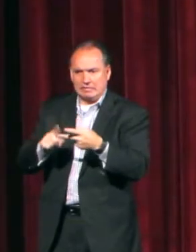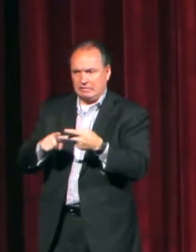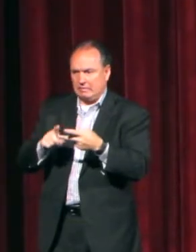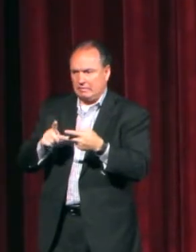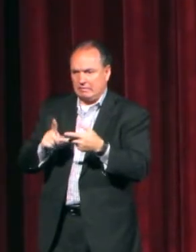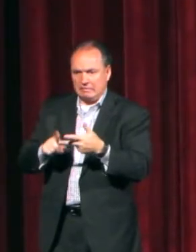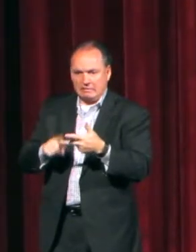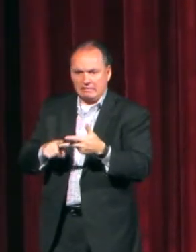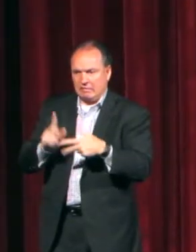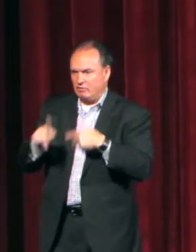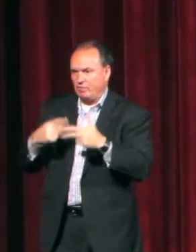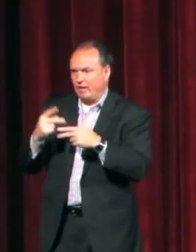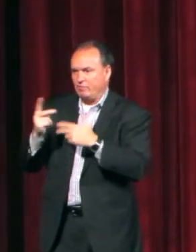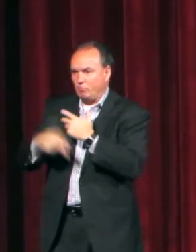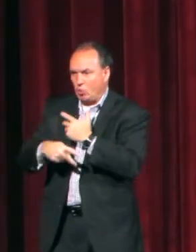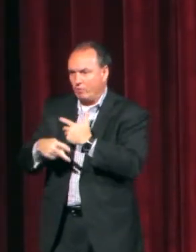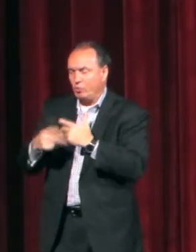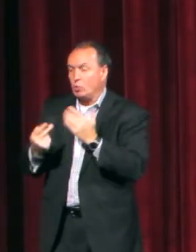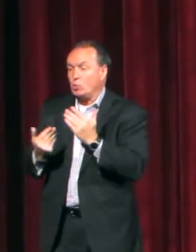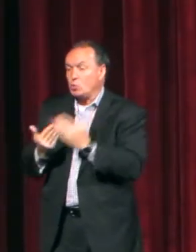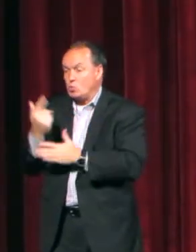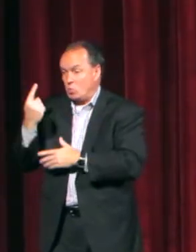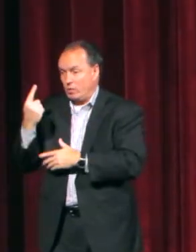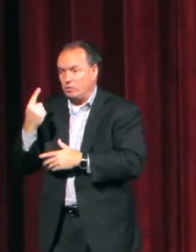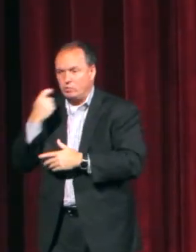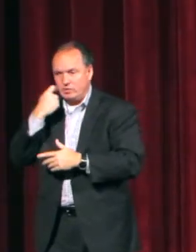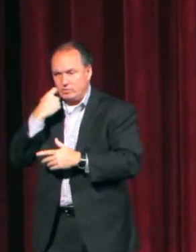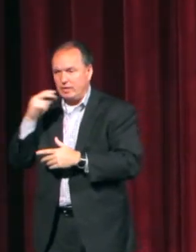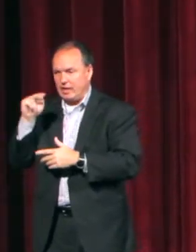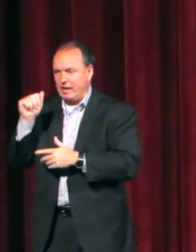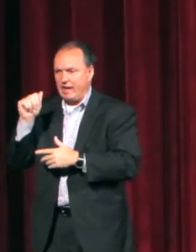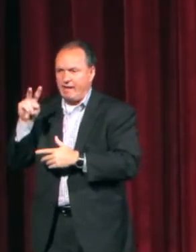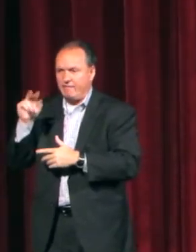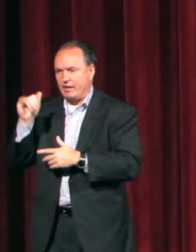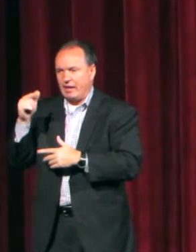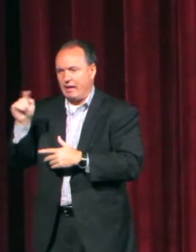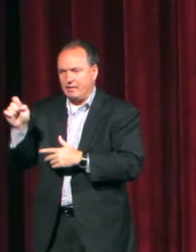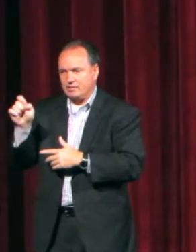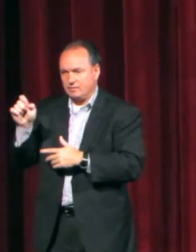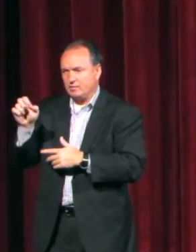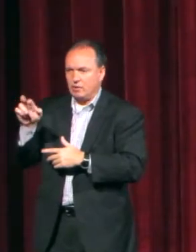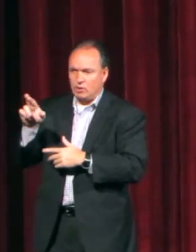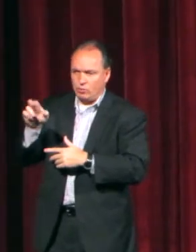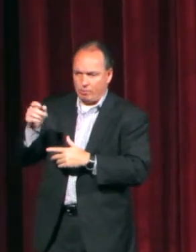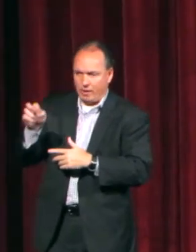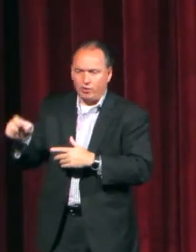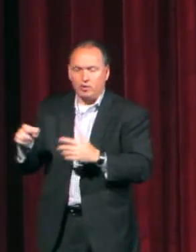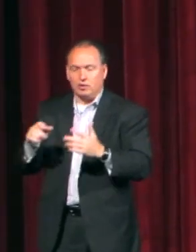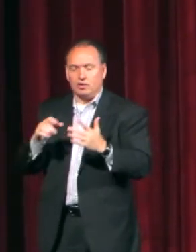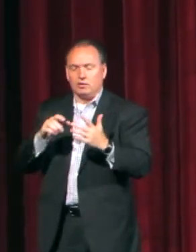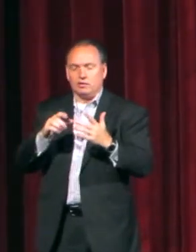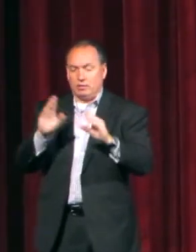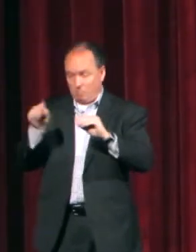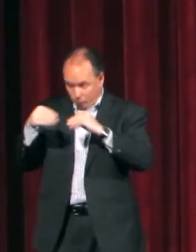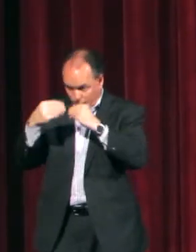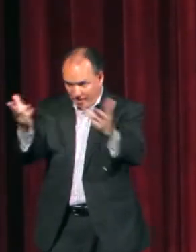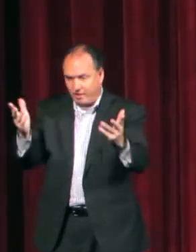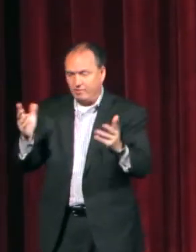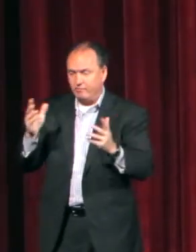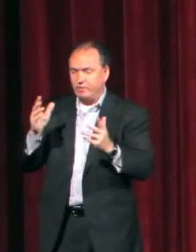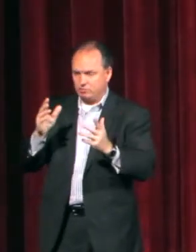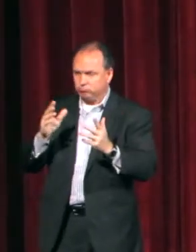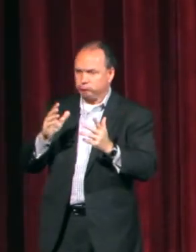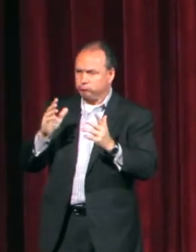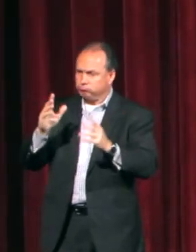of program like the new one that we just started, which is a Navigate Prepared, informing them, giving them as much information as